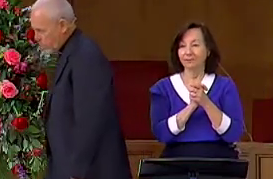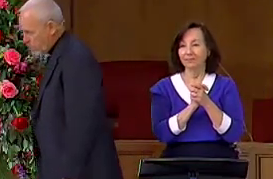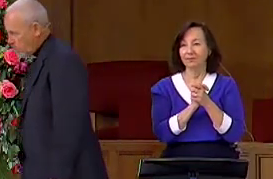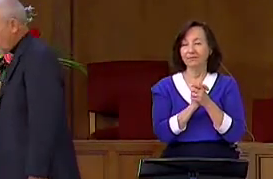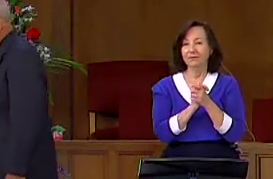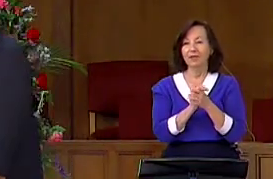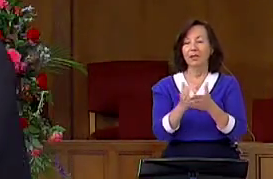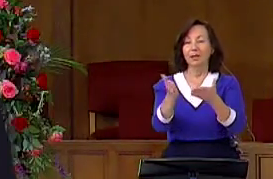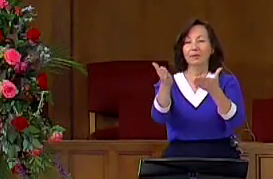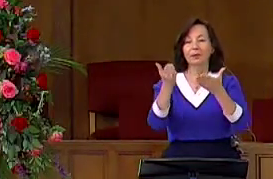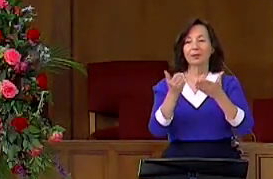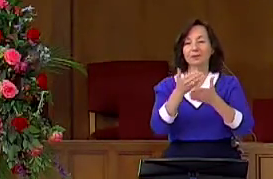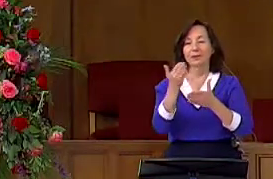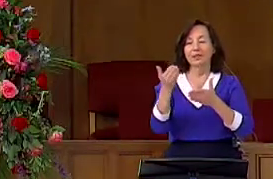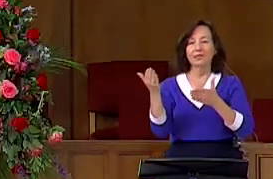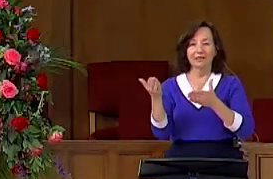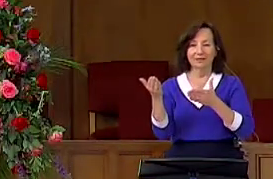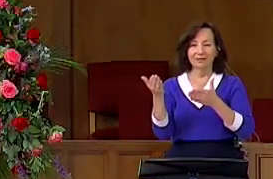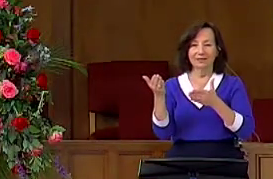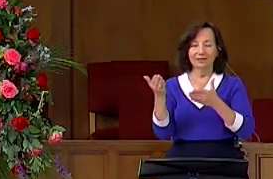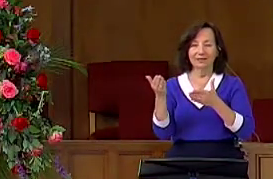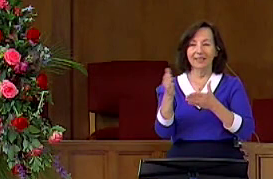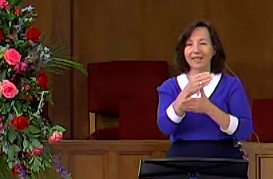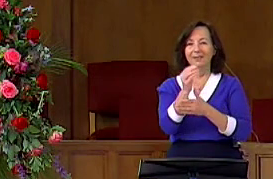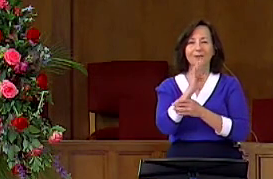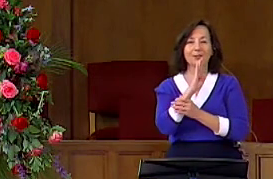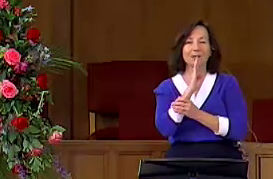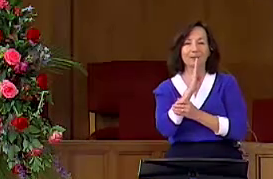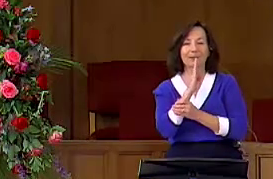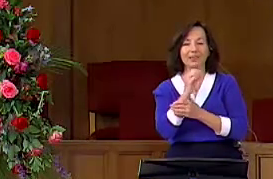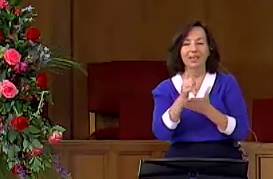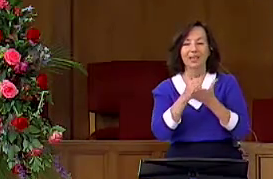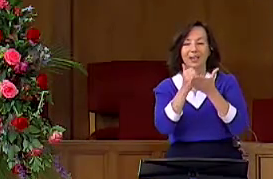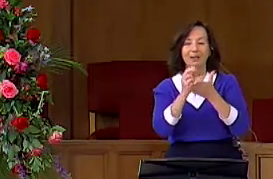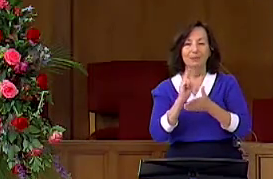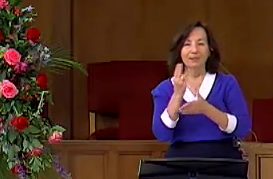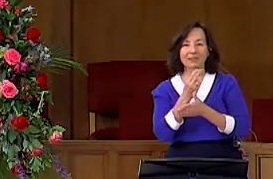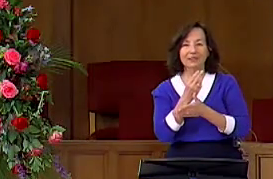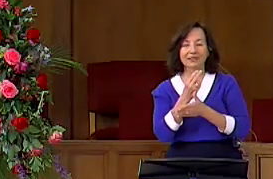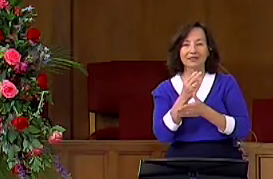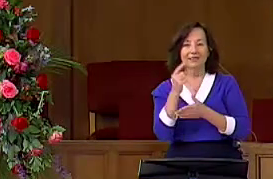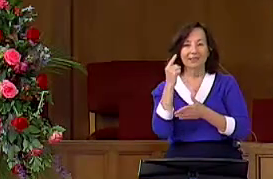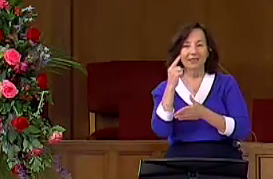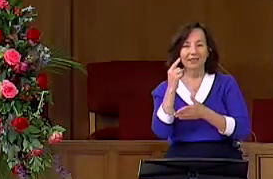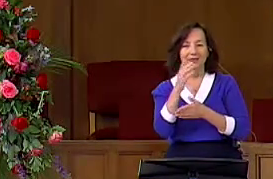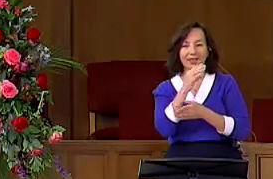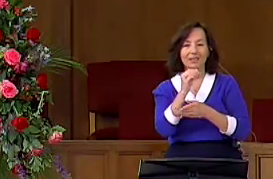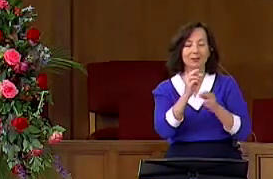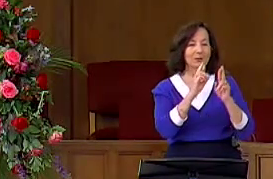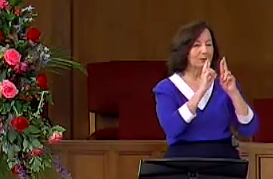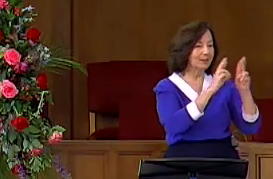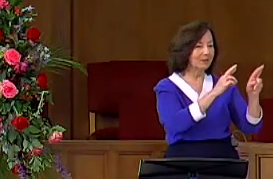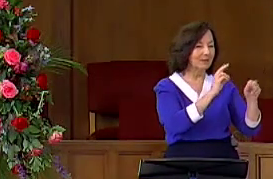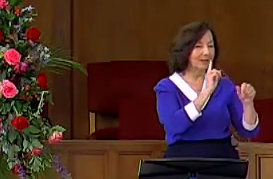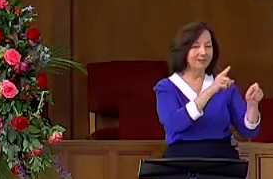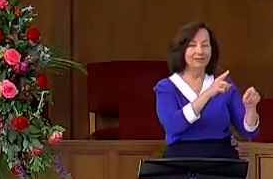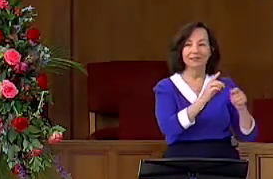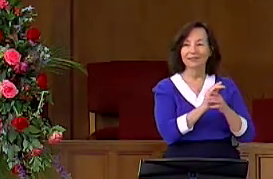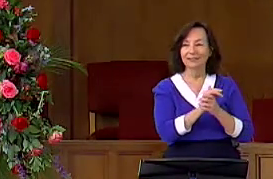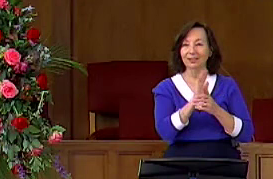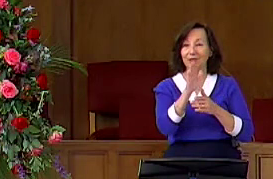Please bring those things to the surface and speak. Help us hear and help us respond.